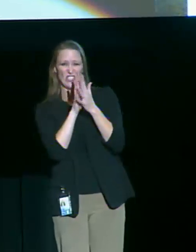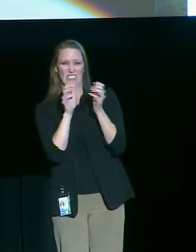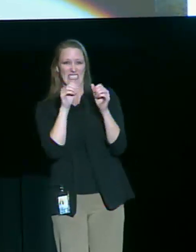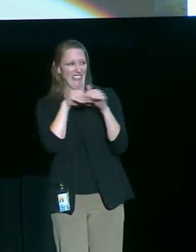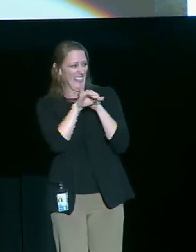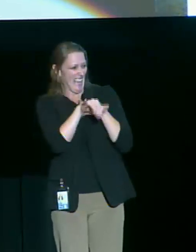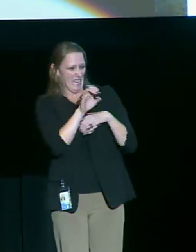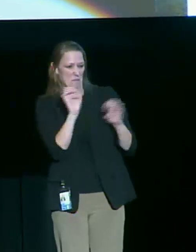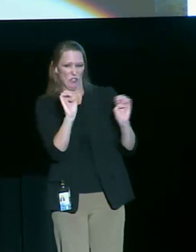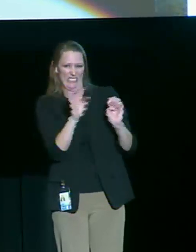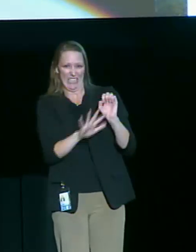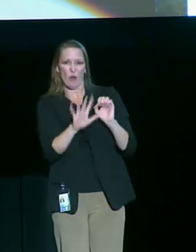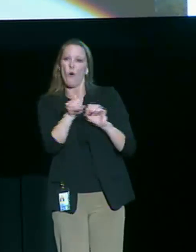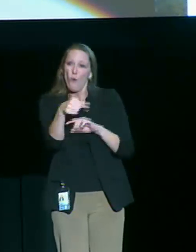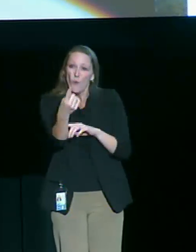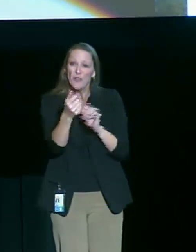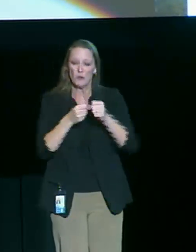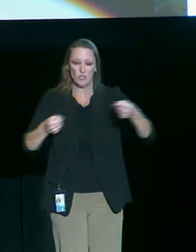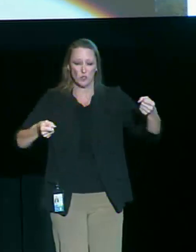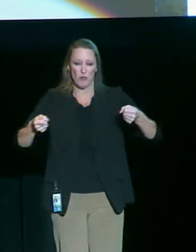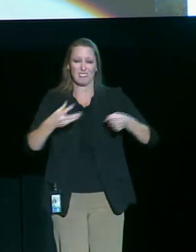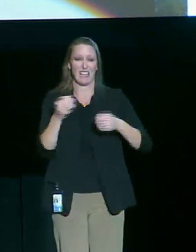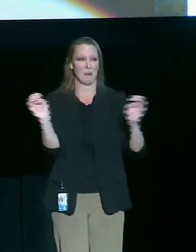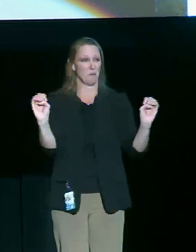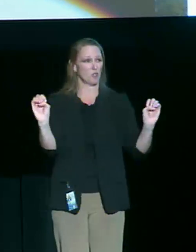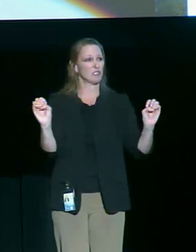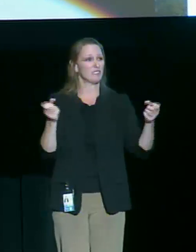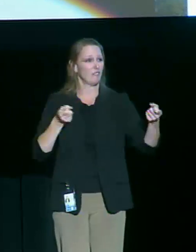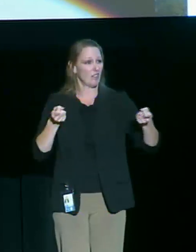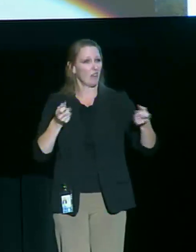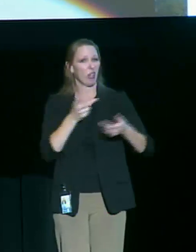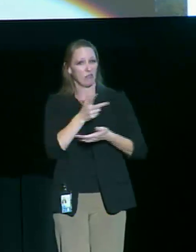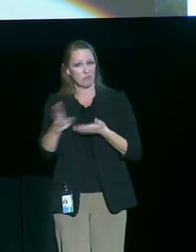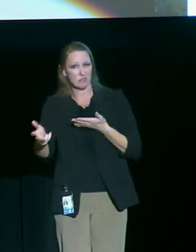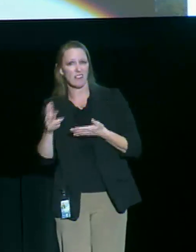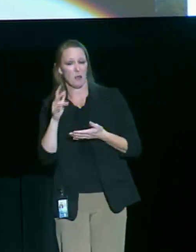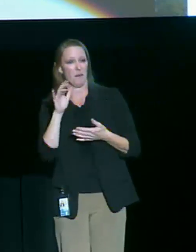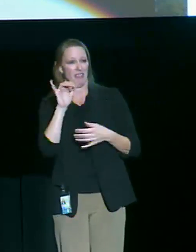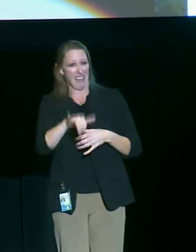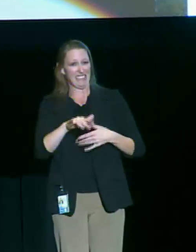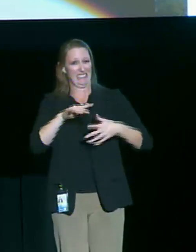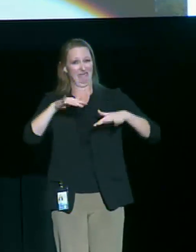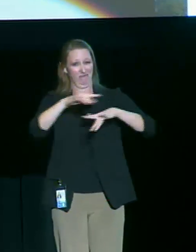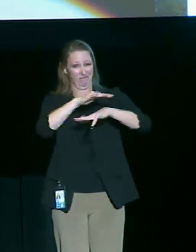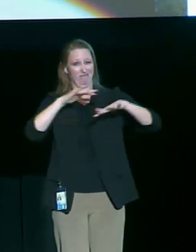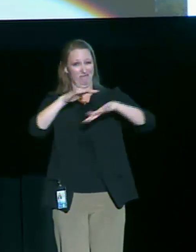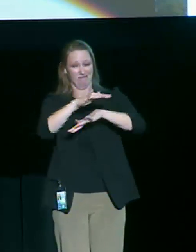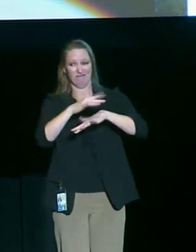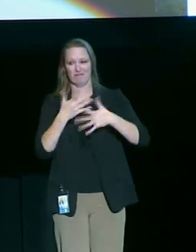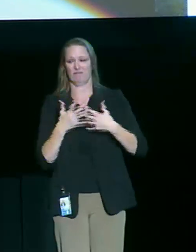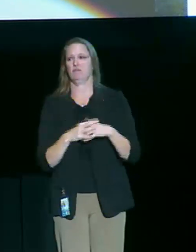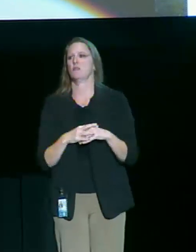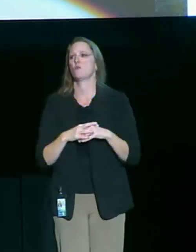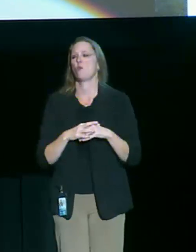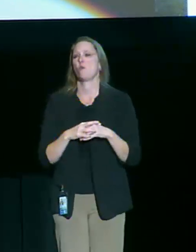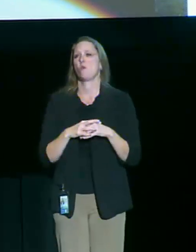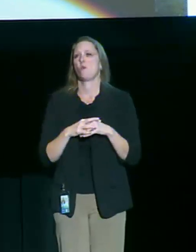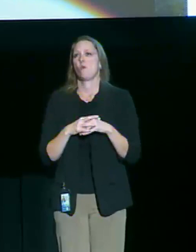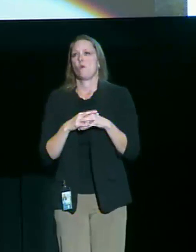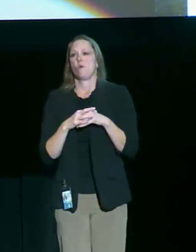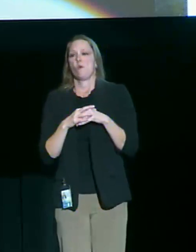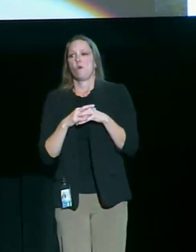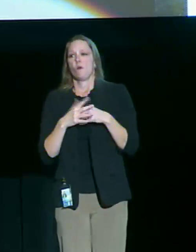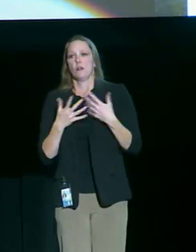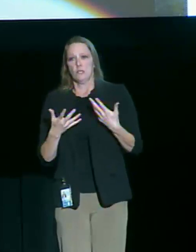just with the emergency traffic and the truck traffic that's taking the debris out of the basins. So we